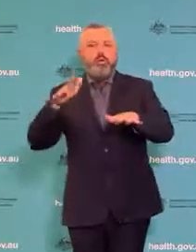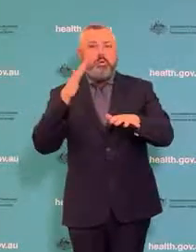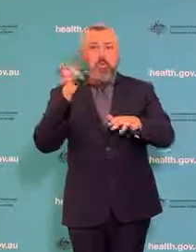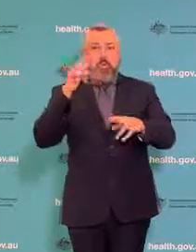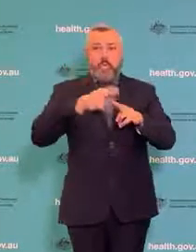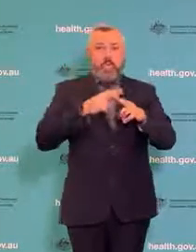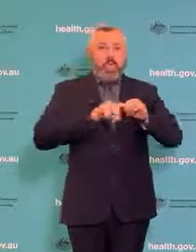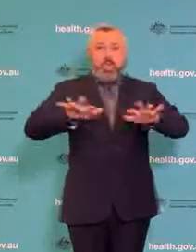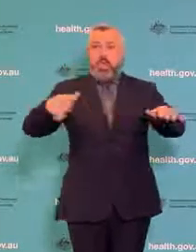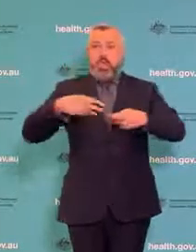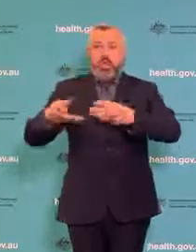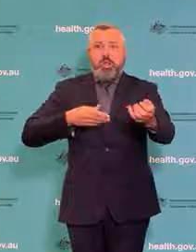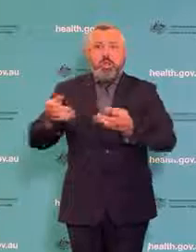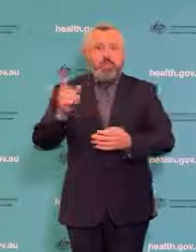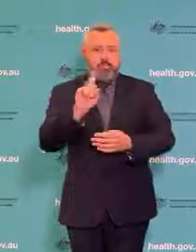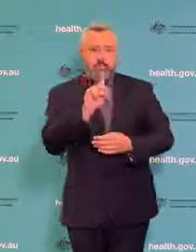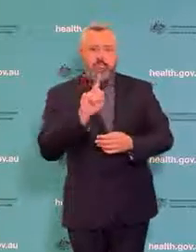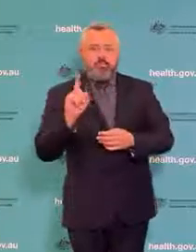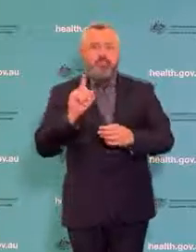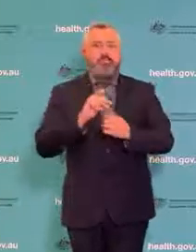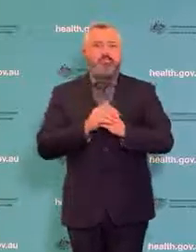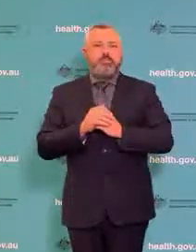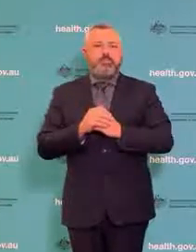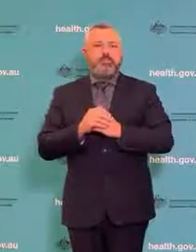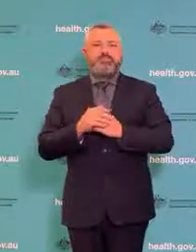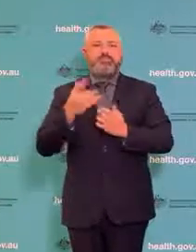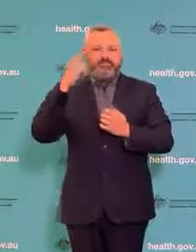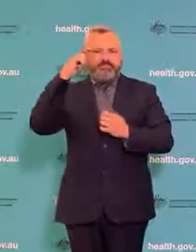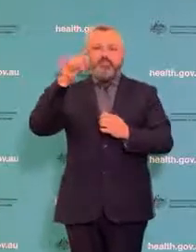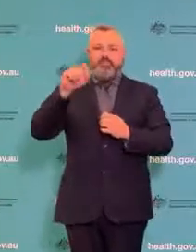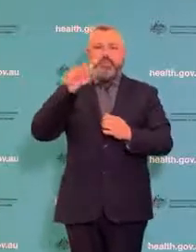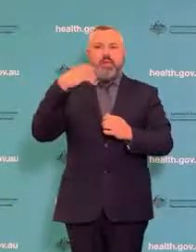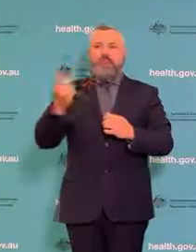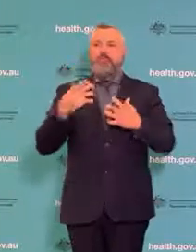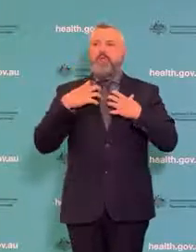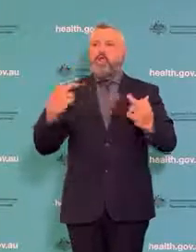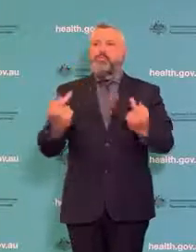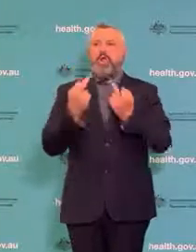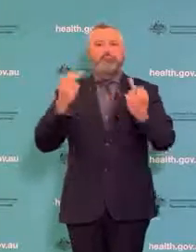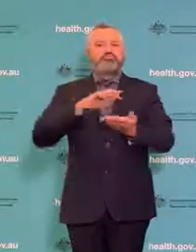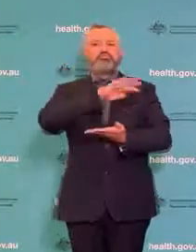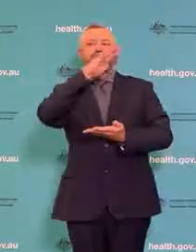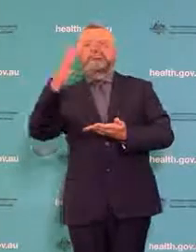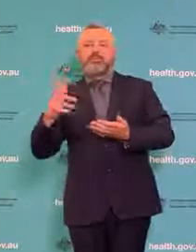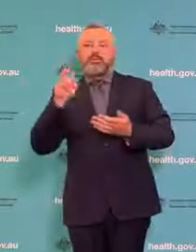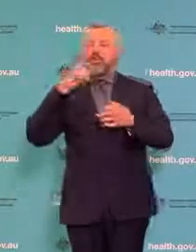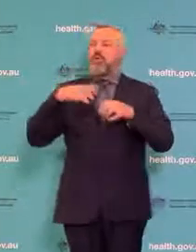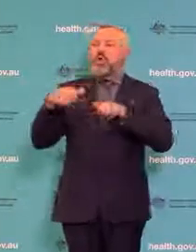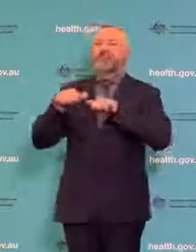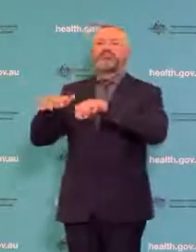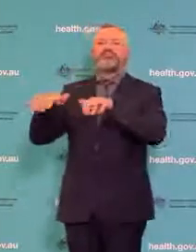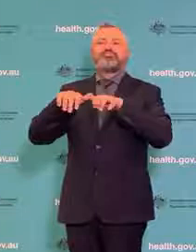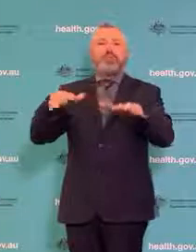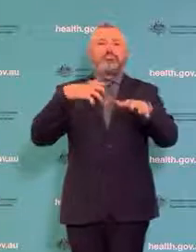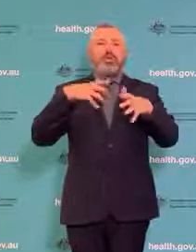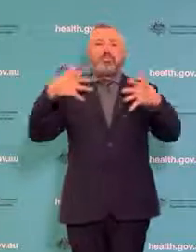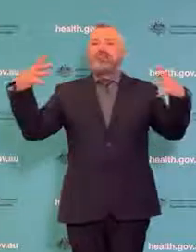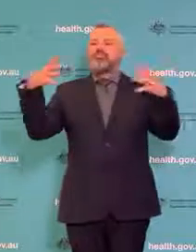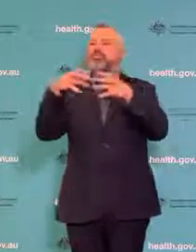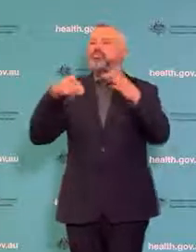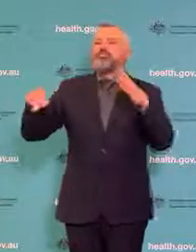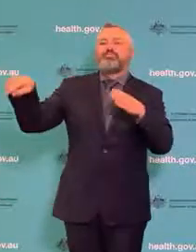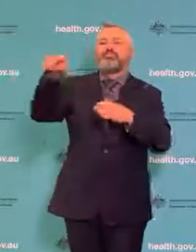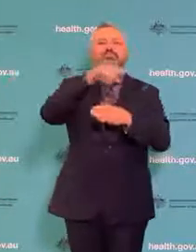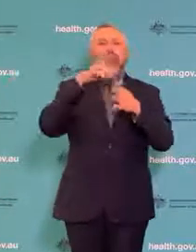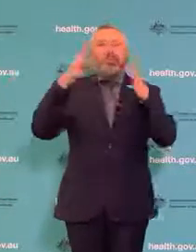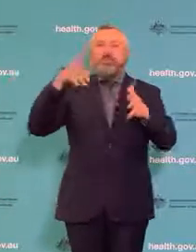production? I think we will, because we'll have more available and we'll be going to bigger populations. As I said before, at this point in time,